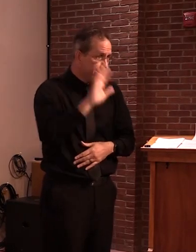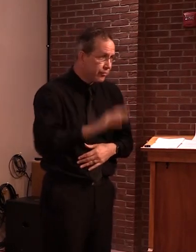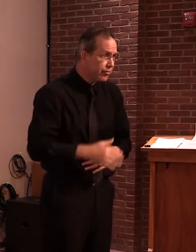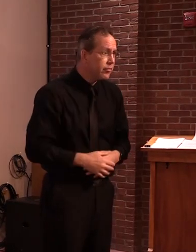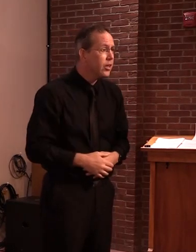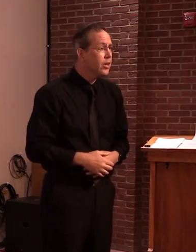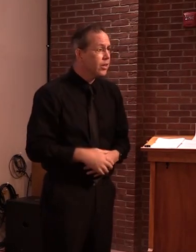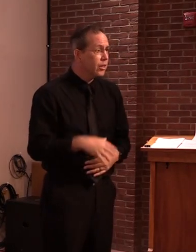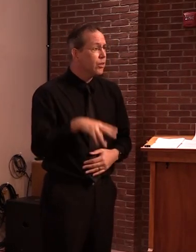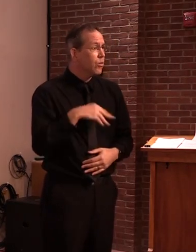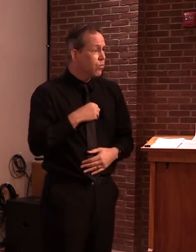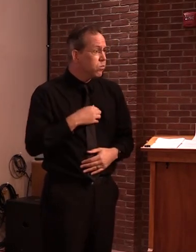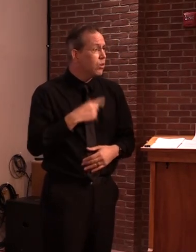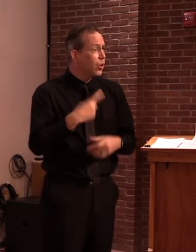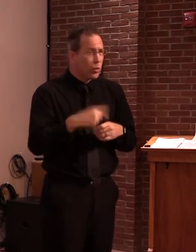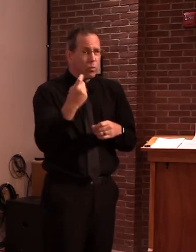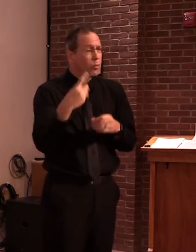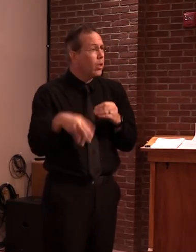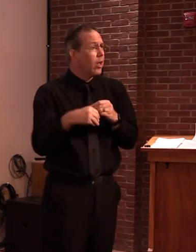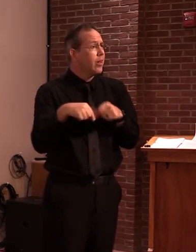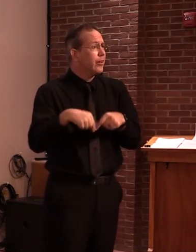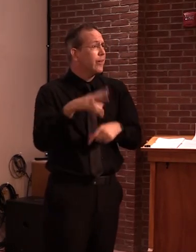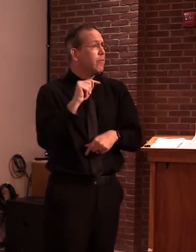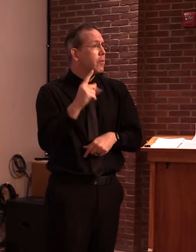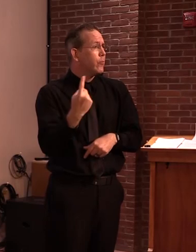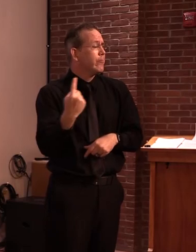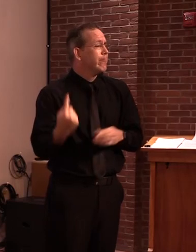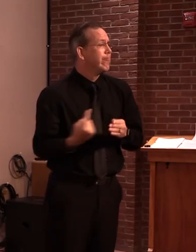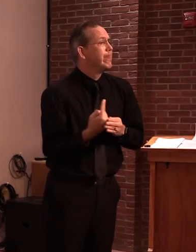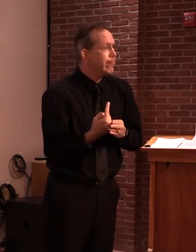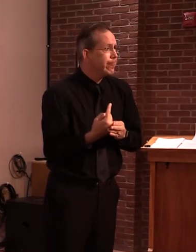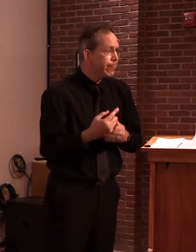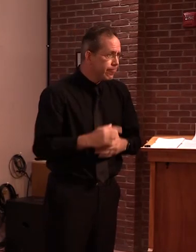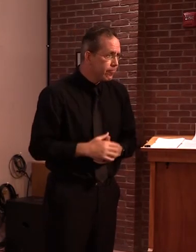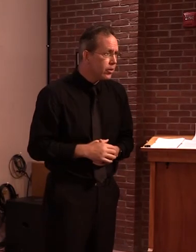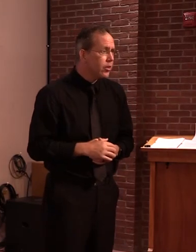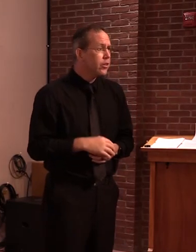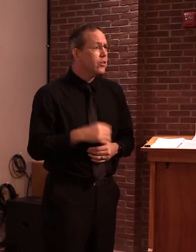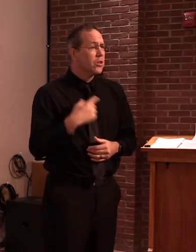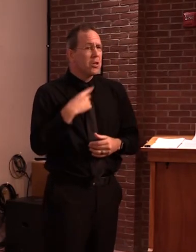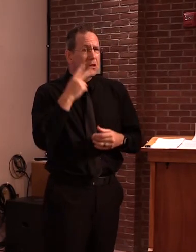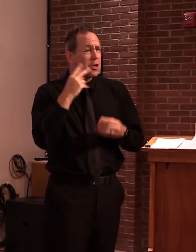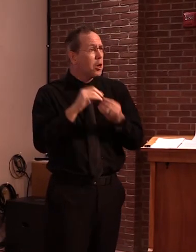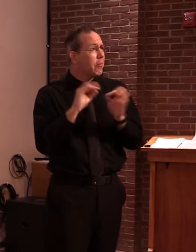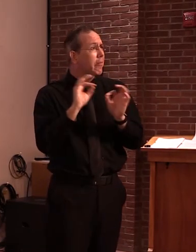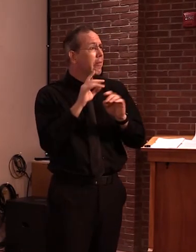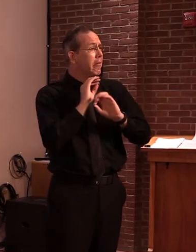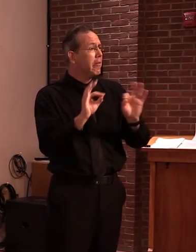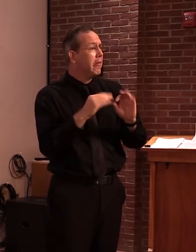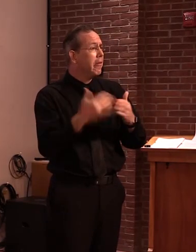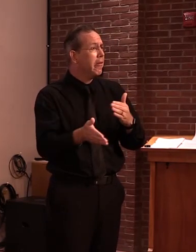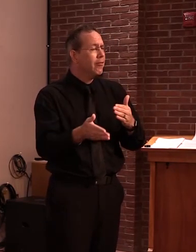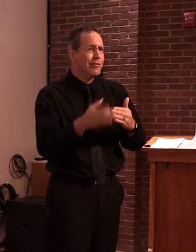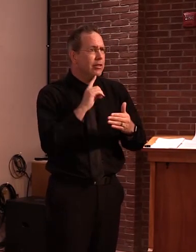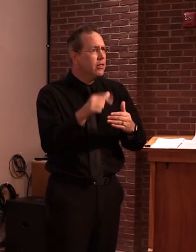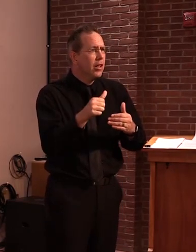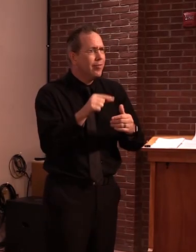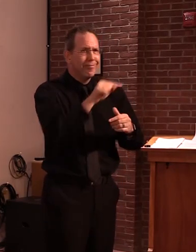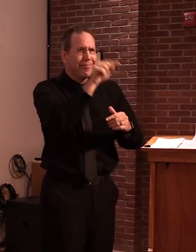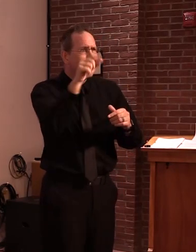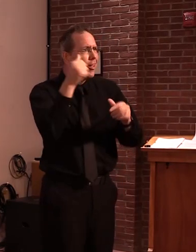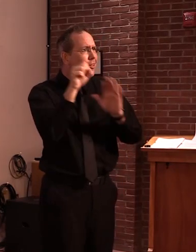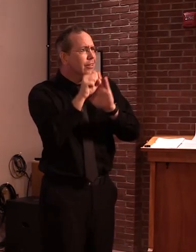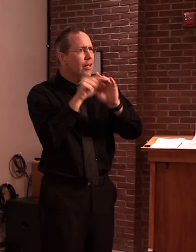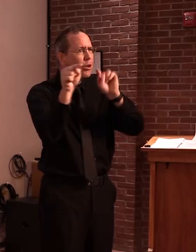life. Seeing the number on paper certainly does not do justice to the pain and suffering that so many families have had to endure in every